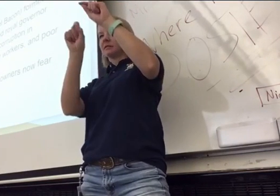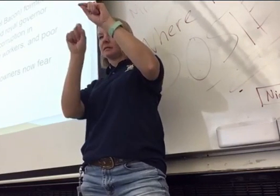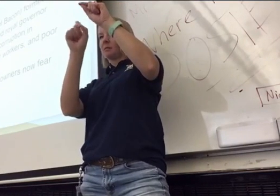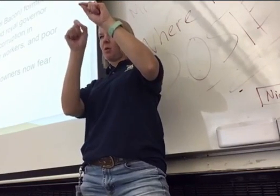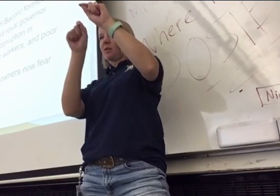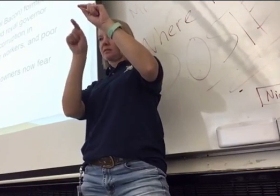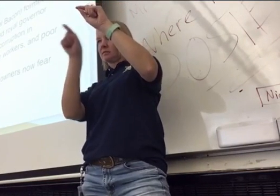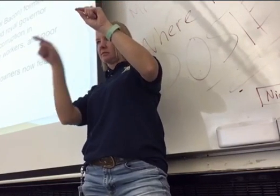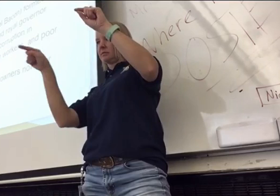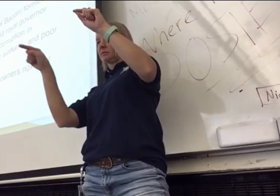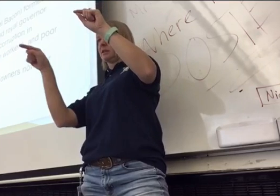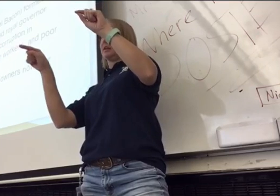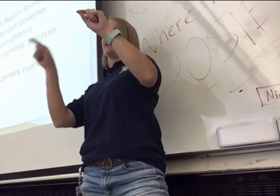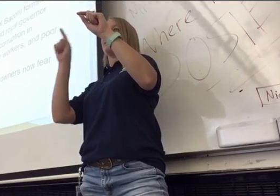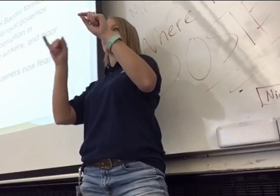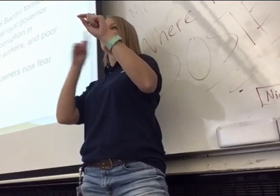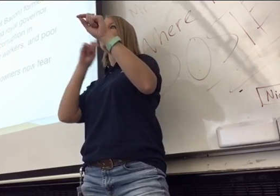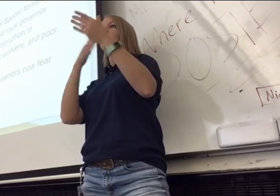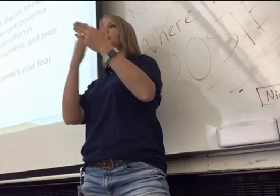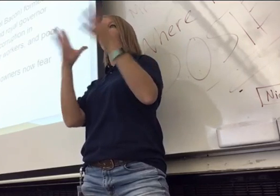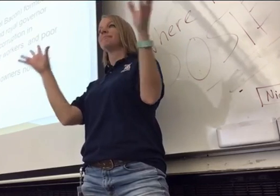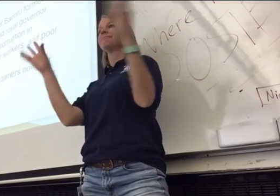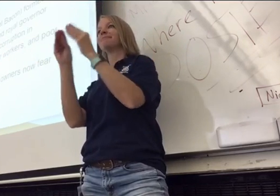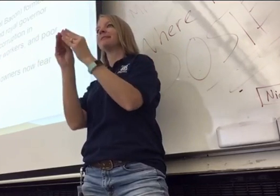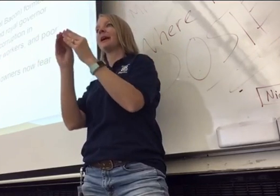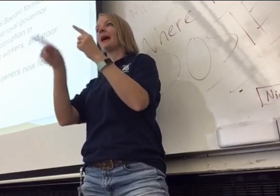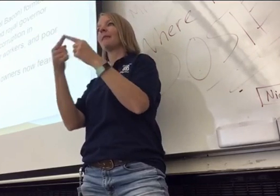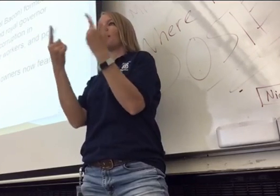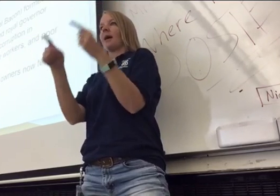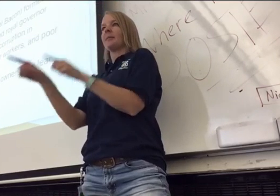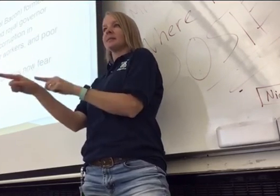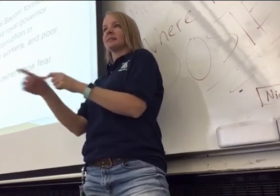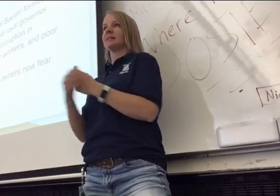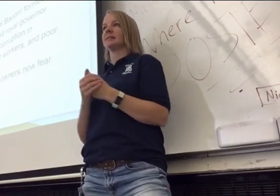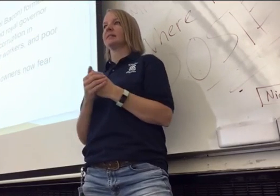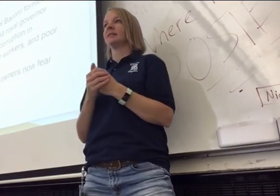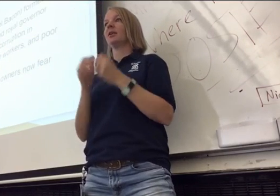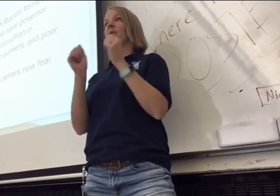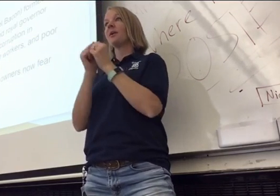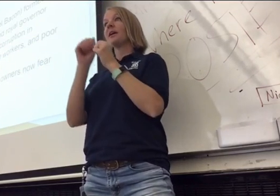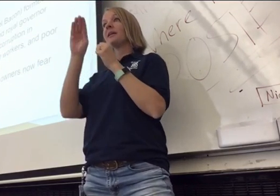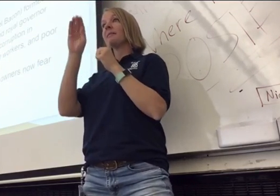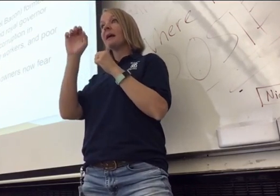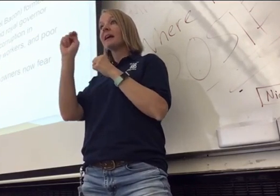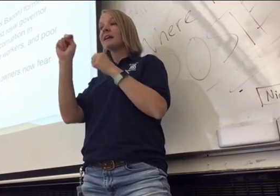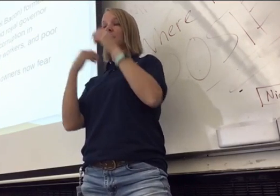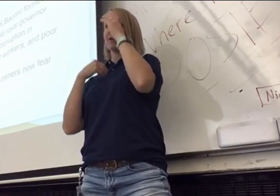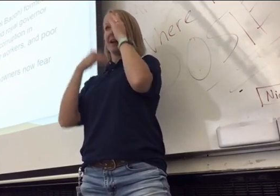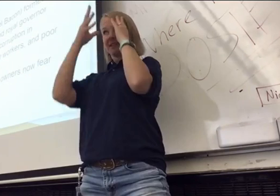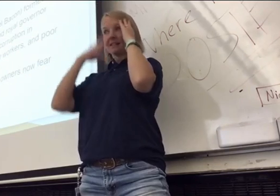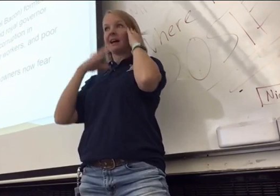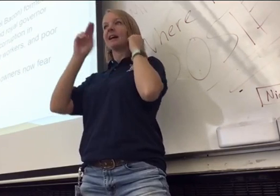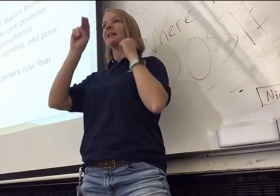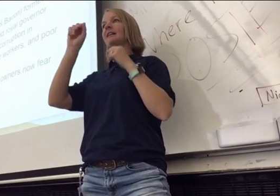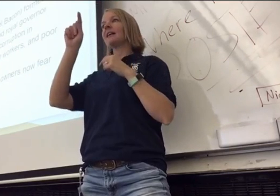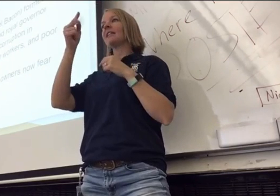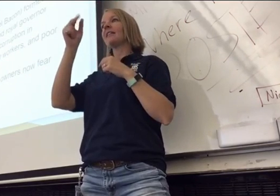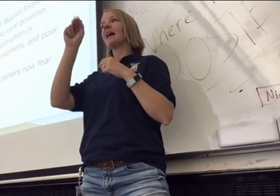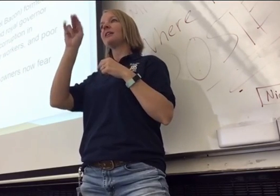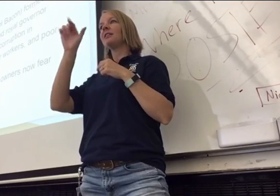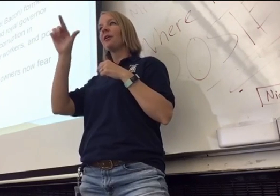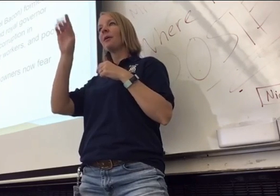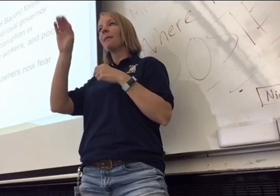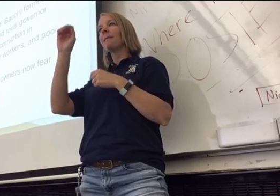great overview of what happens. Now, with Bacon's Rebellion, you got this guy, Nathaniel Bacon, and